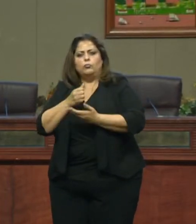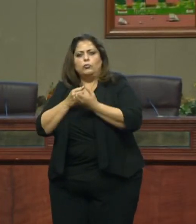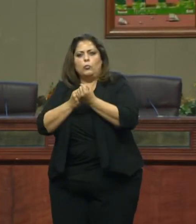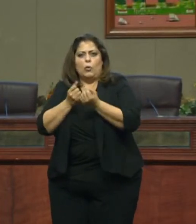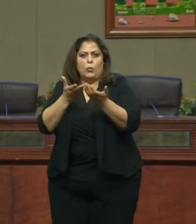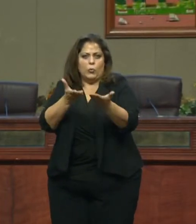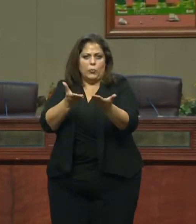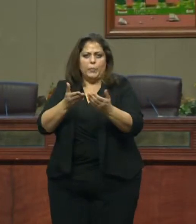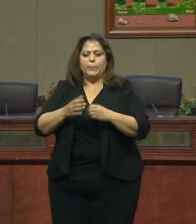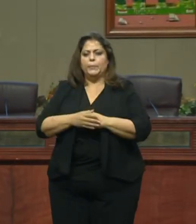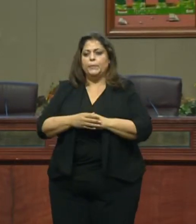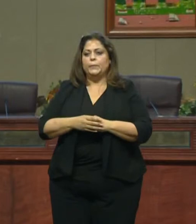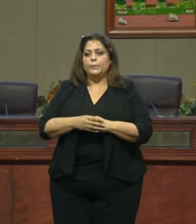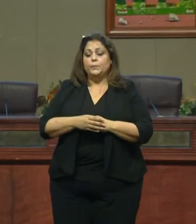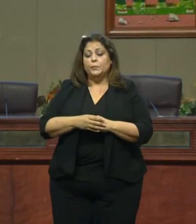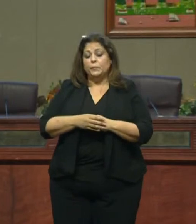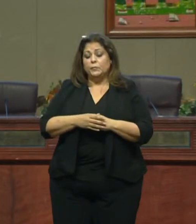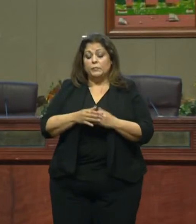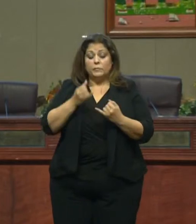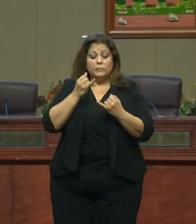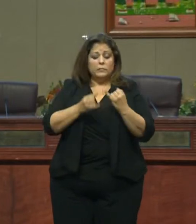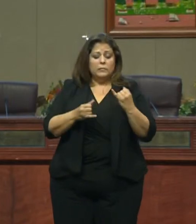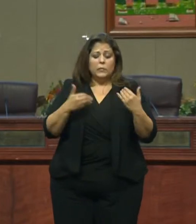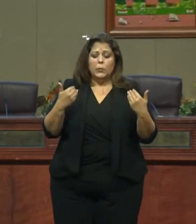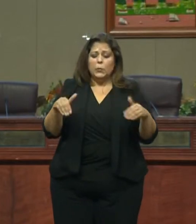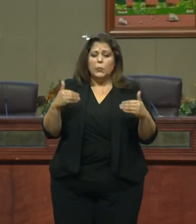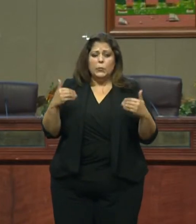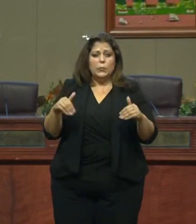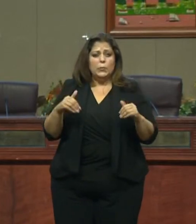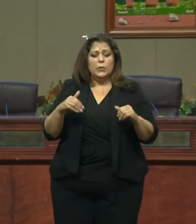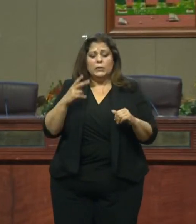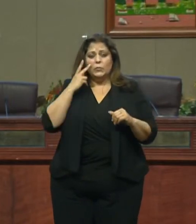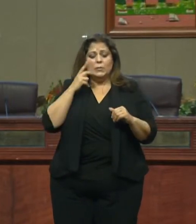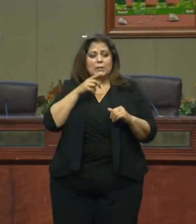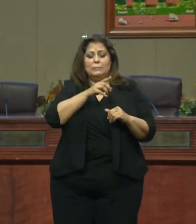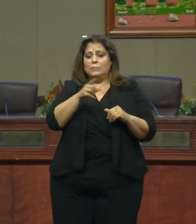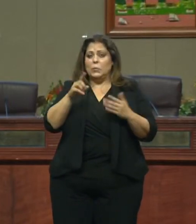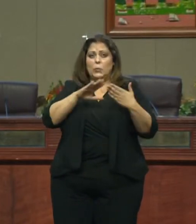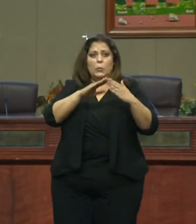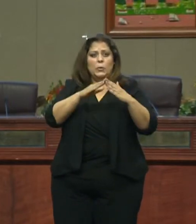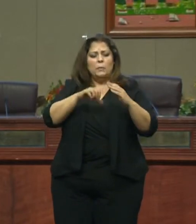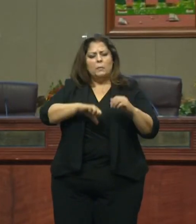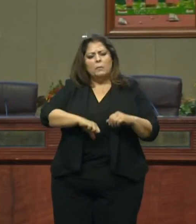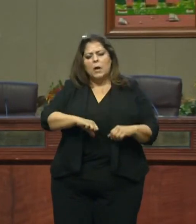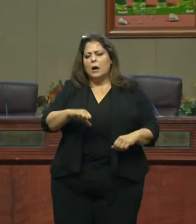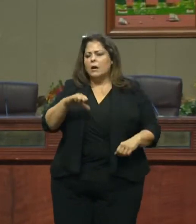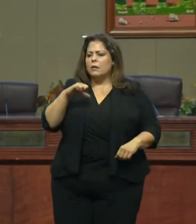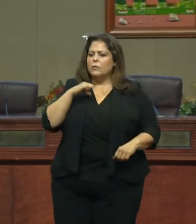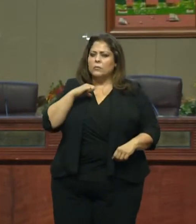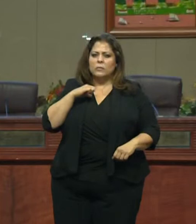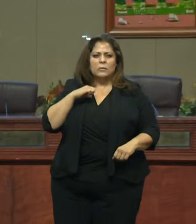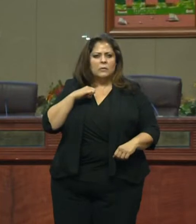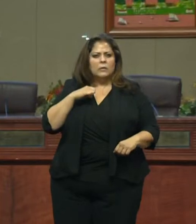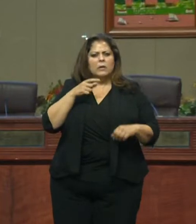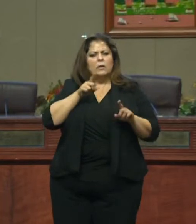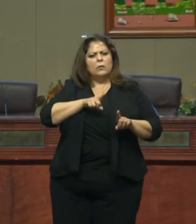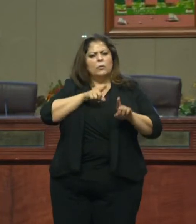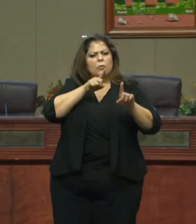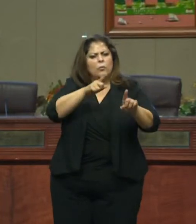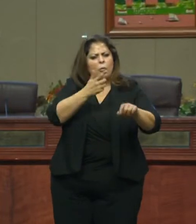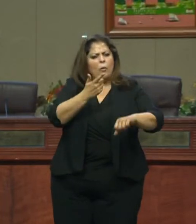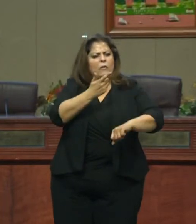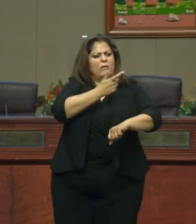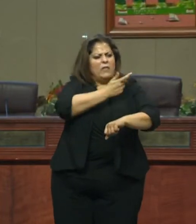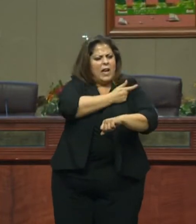lastly, I can't say enough about how proud I am of our community, not only for getting vaccinated and doing the right